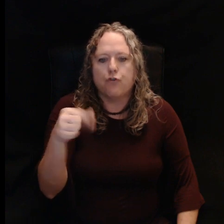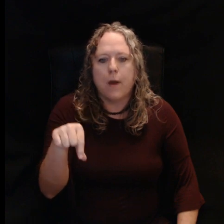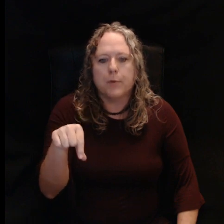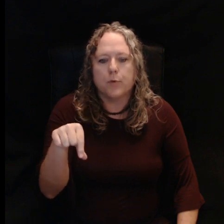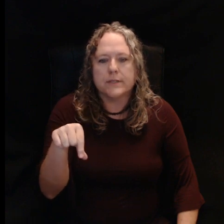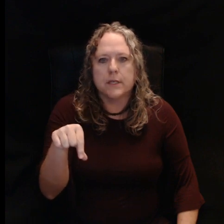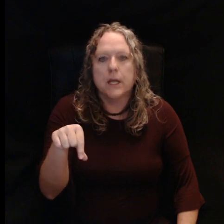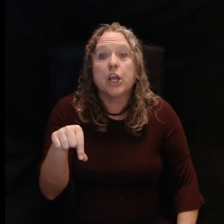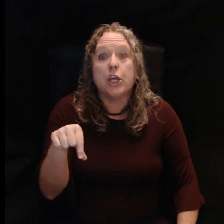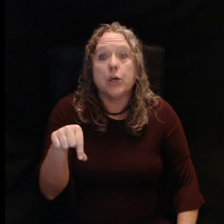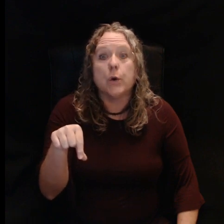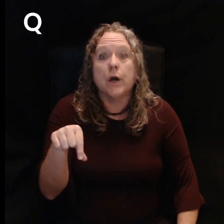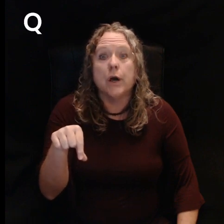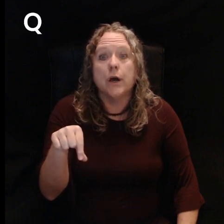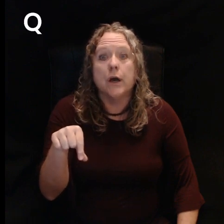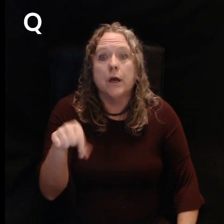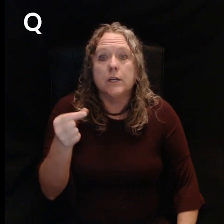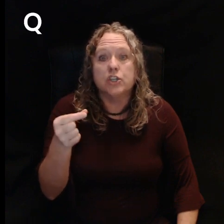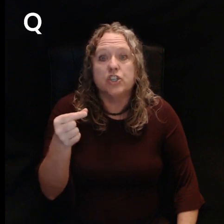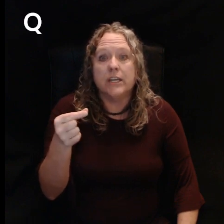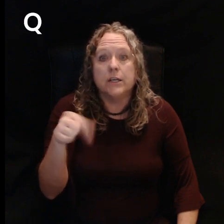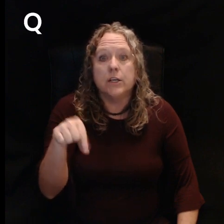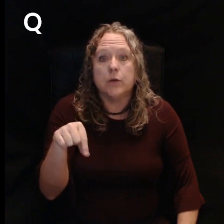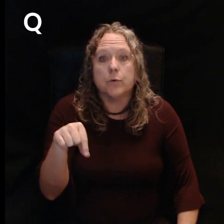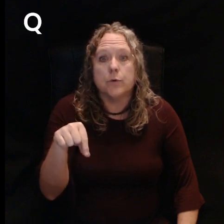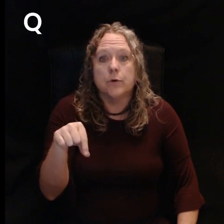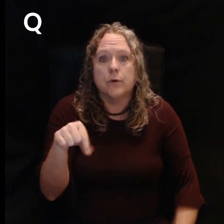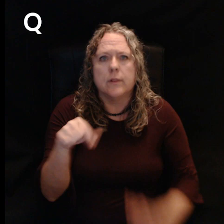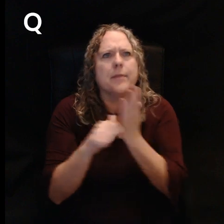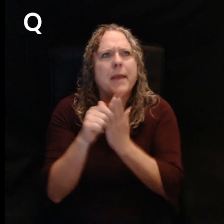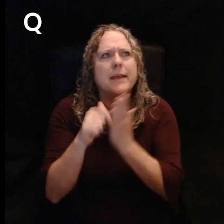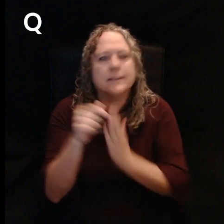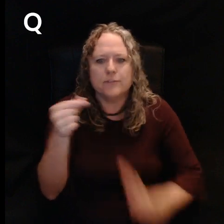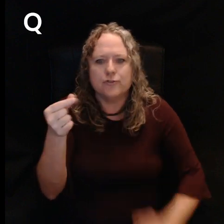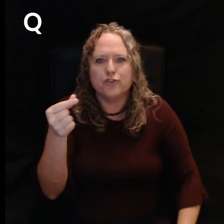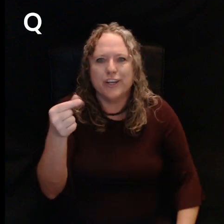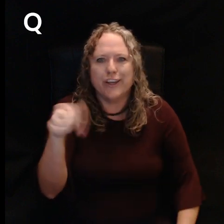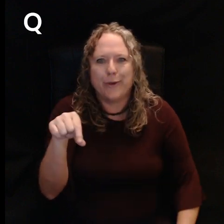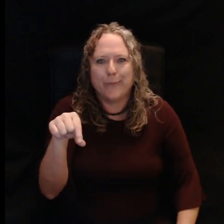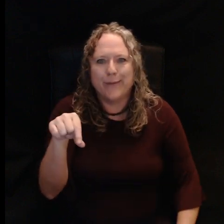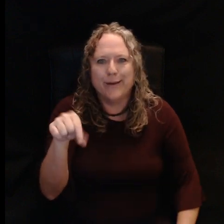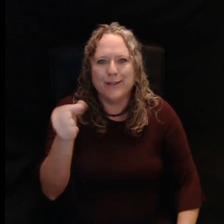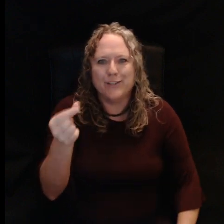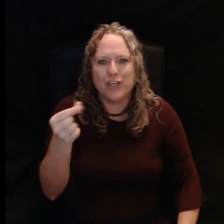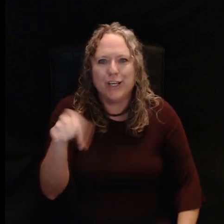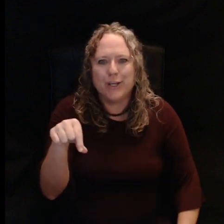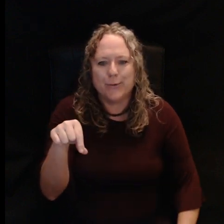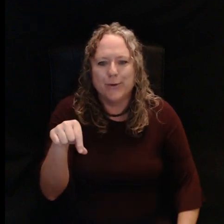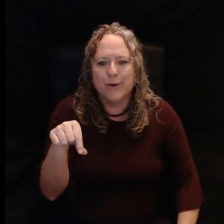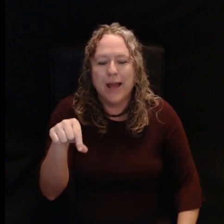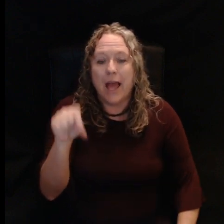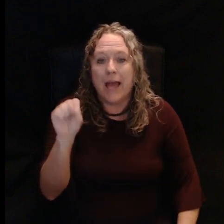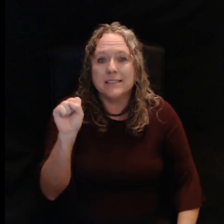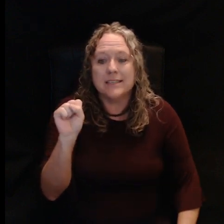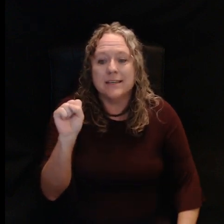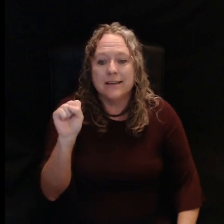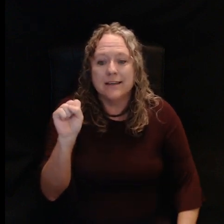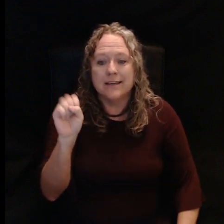Drop your wrist. Q. G, Q. Like the magazine. G, Q. G, Q. S,